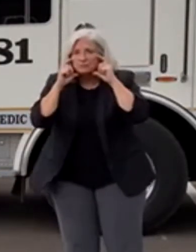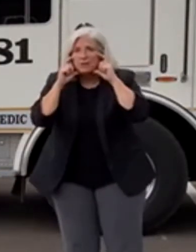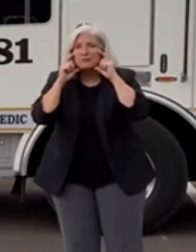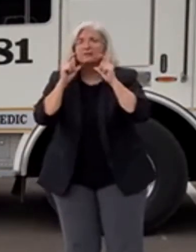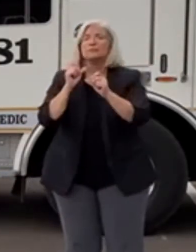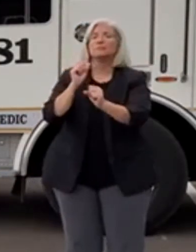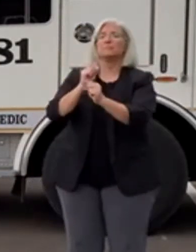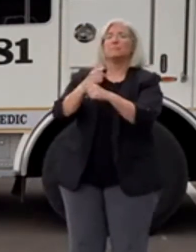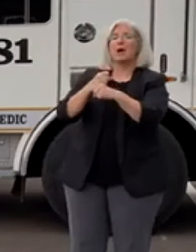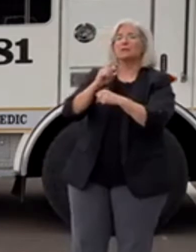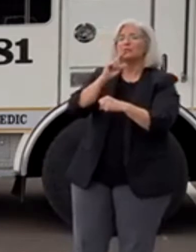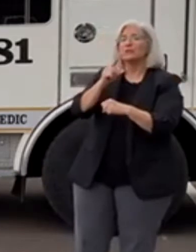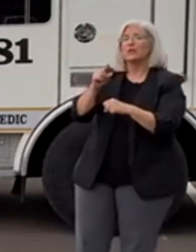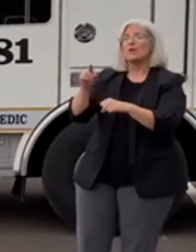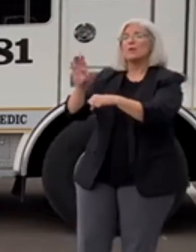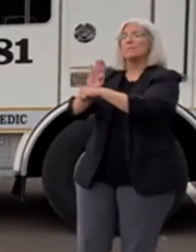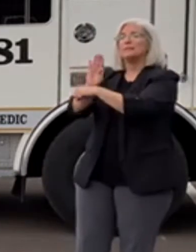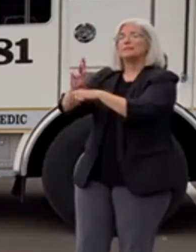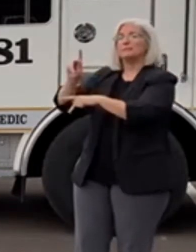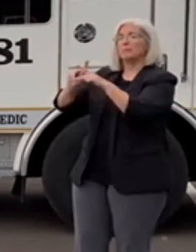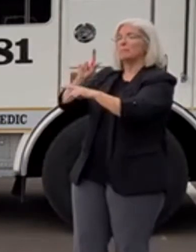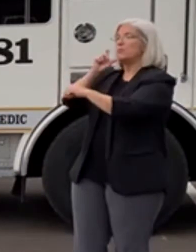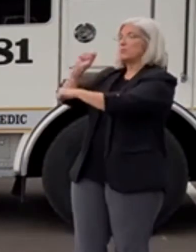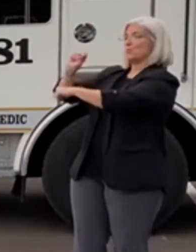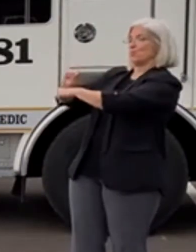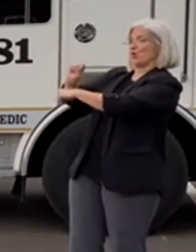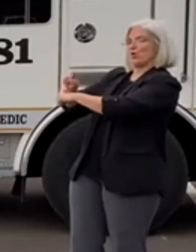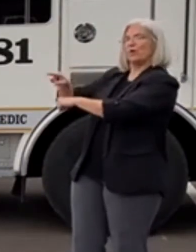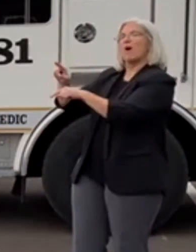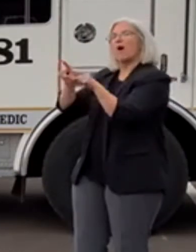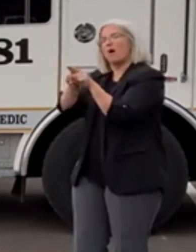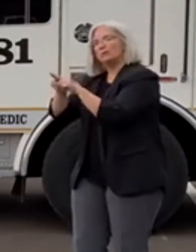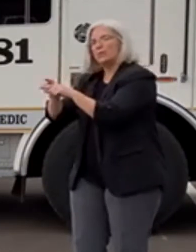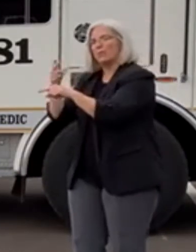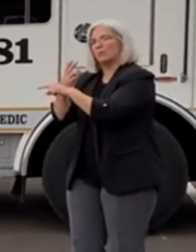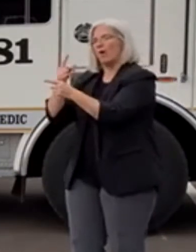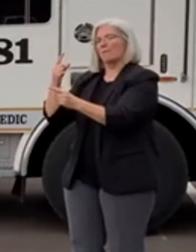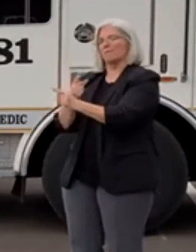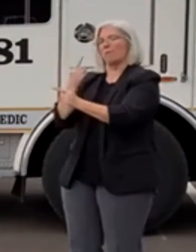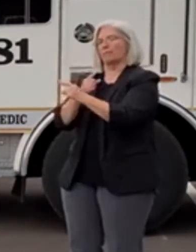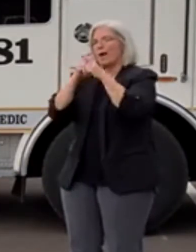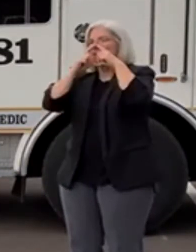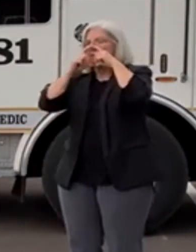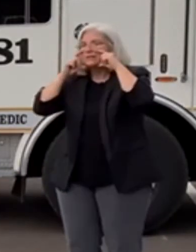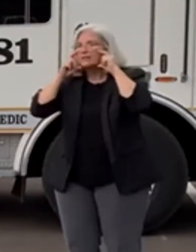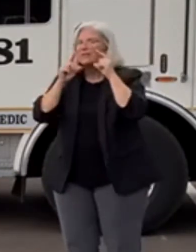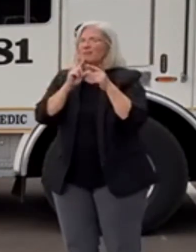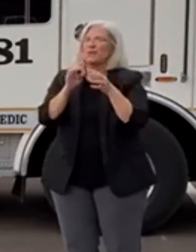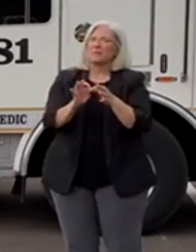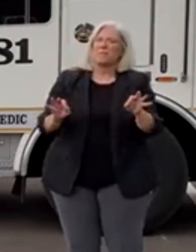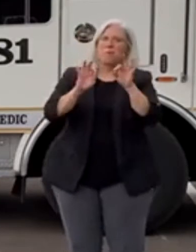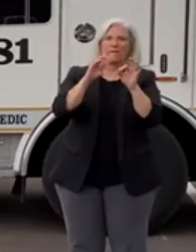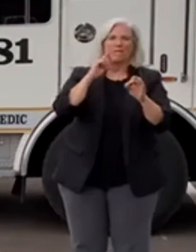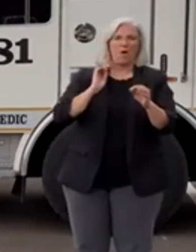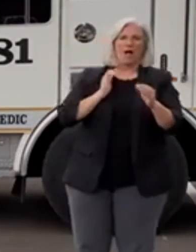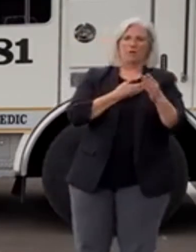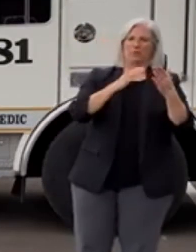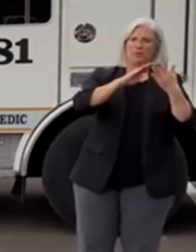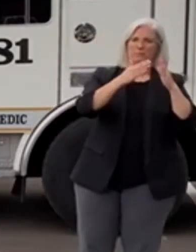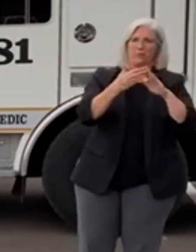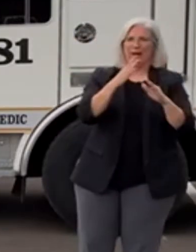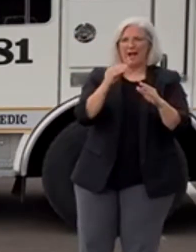business locations. It's critical for the employees in those locations, as well as members of the public, to ensure